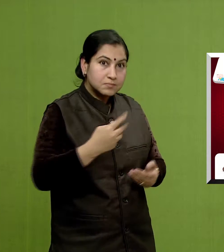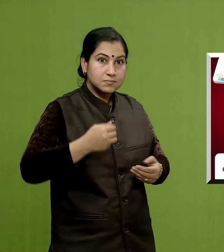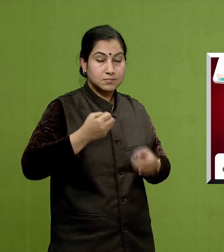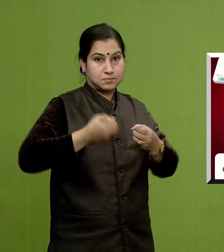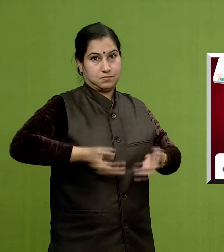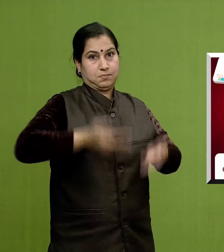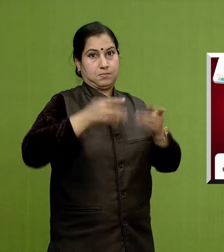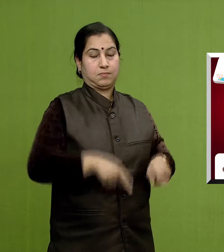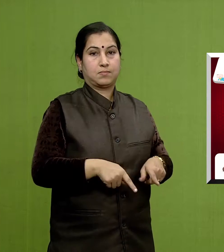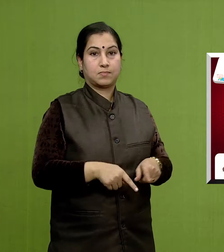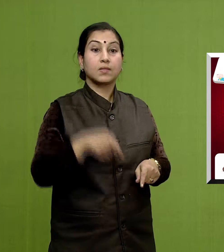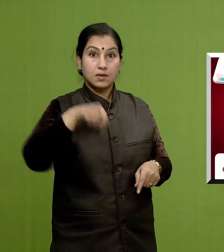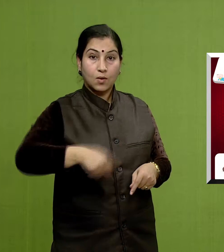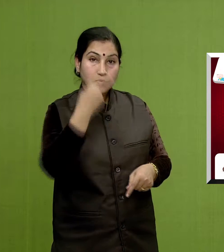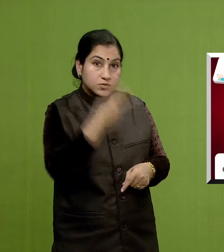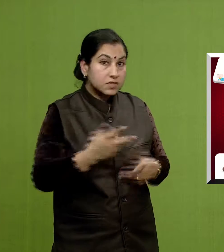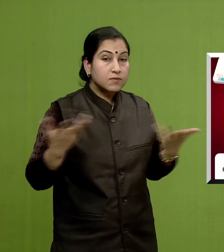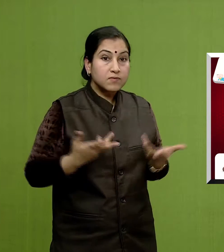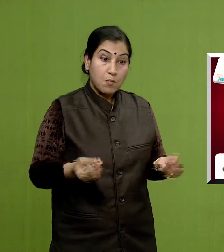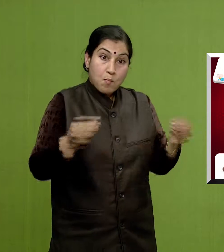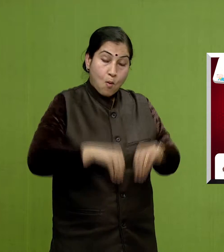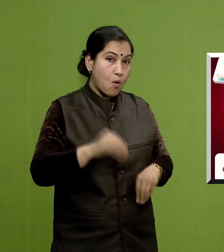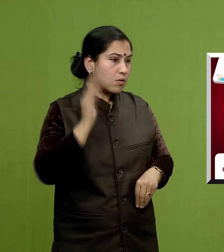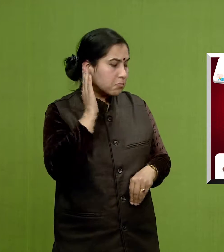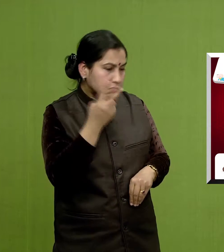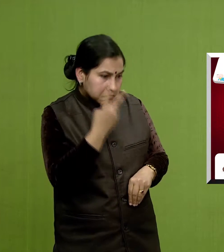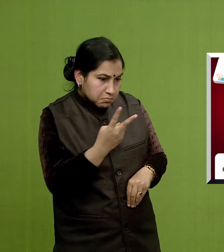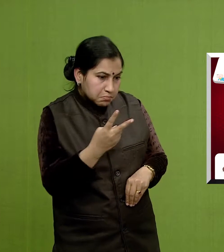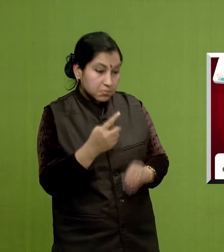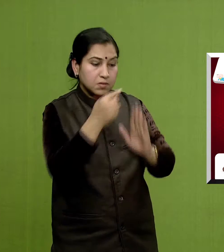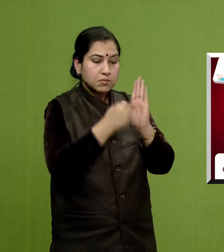Let us acquire more about these changes.